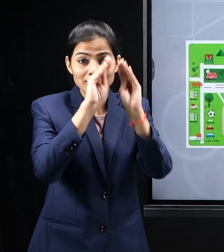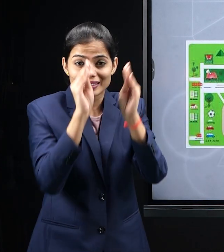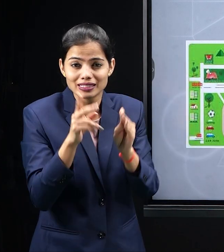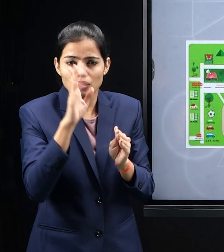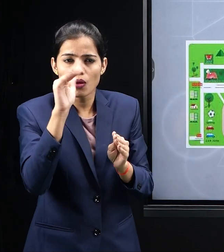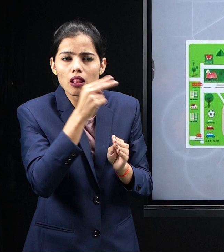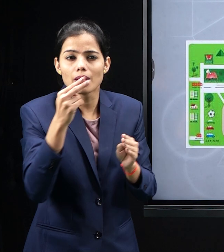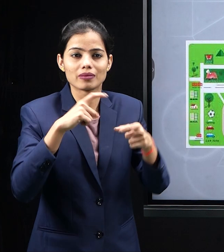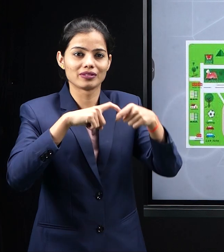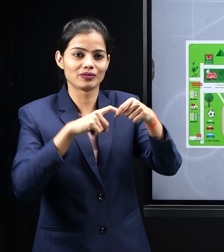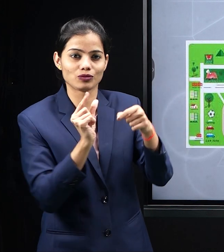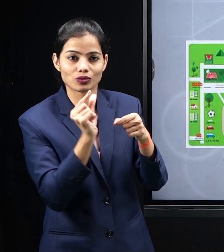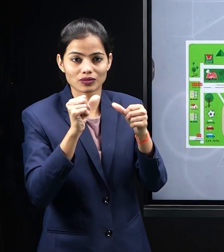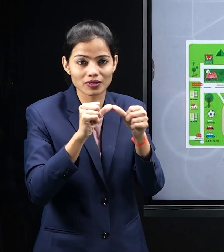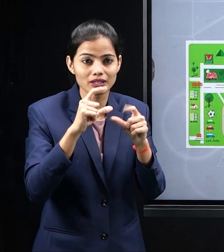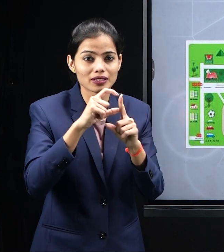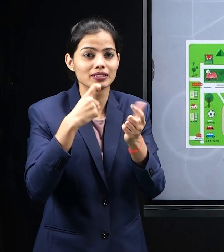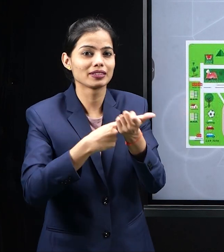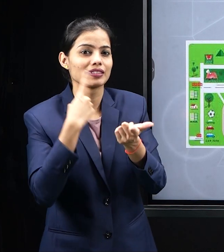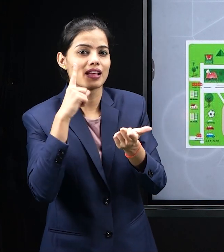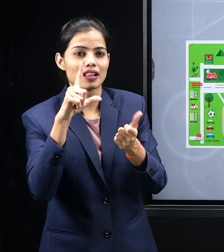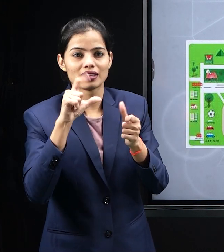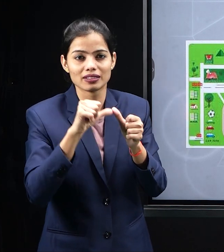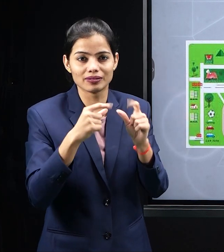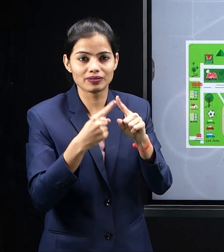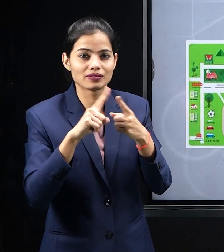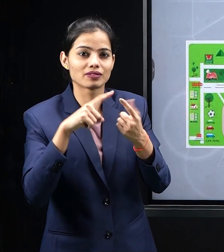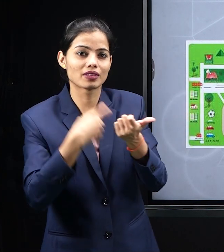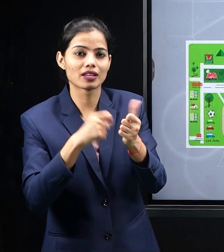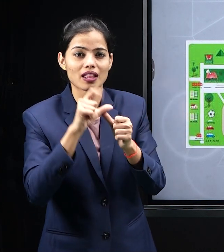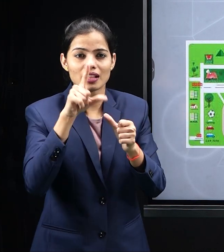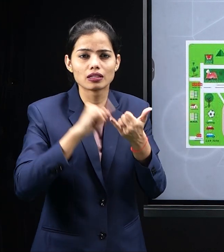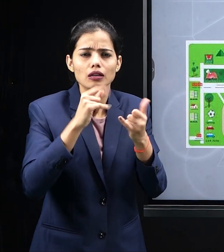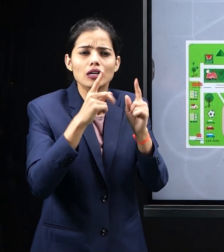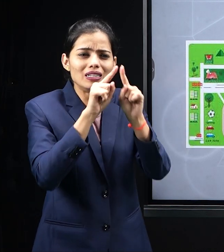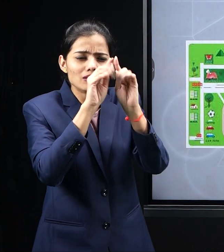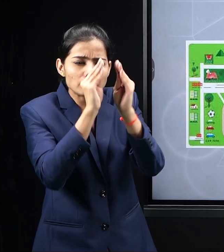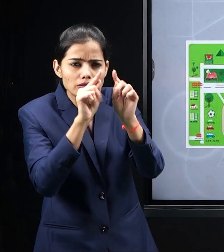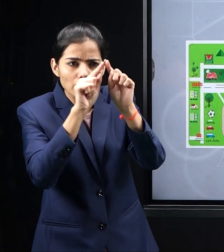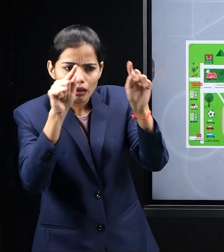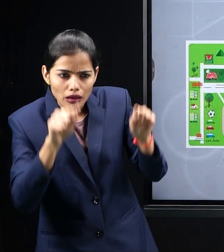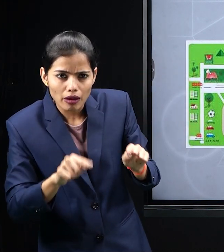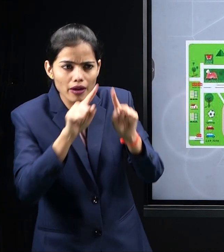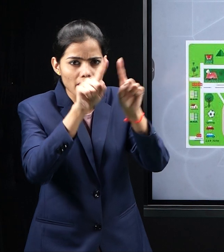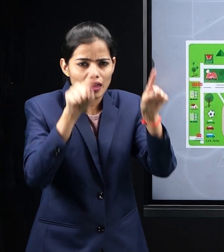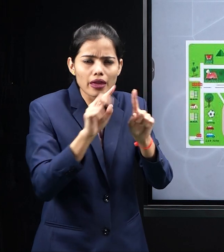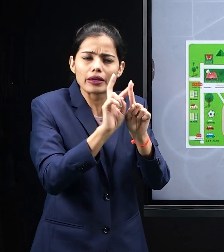These shapes are called quadrilaterals and they have unique properties and characteristics.